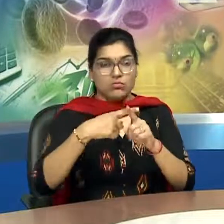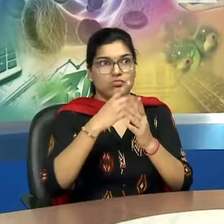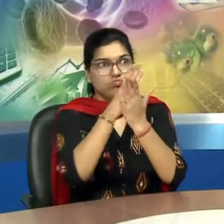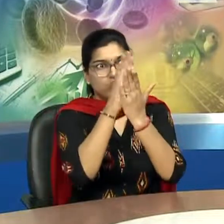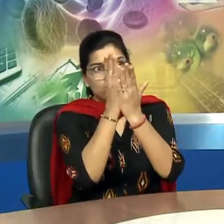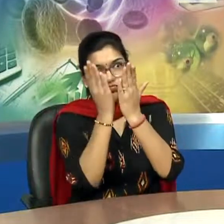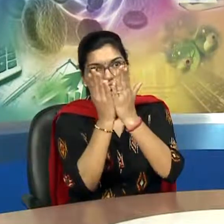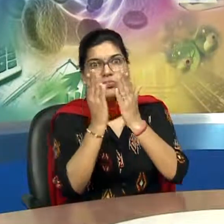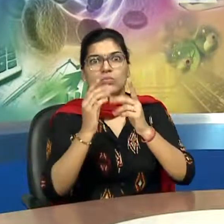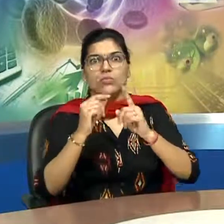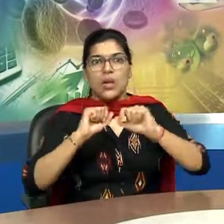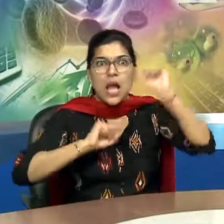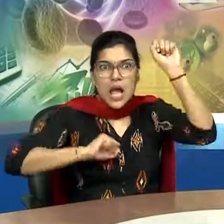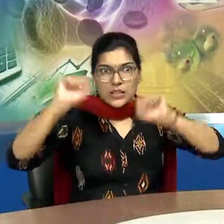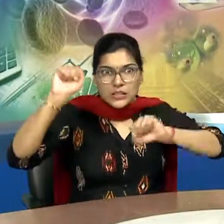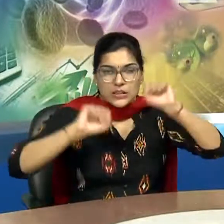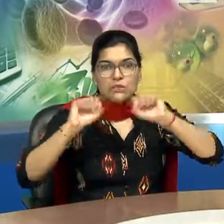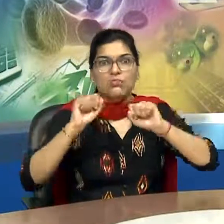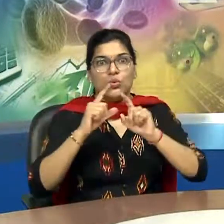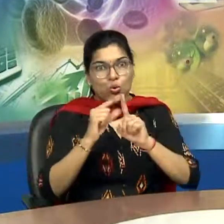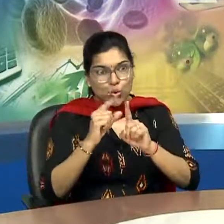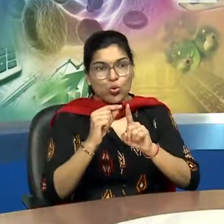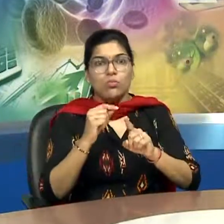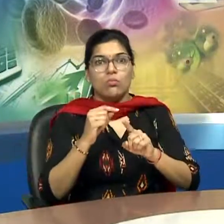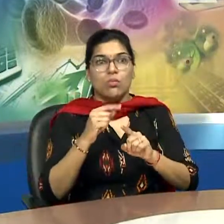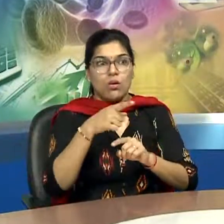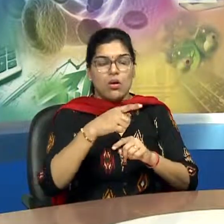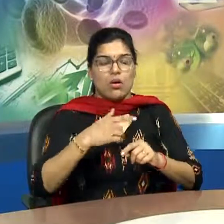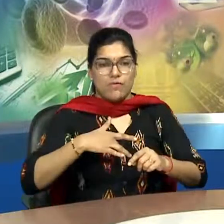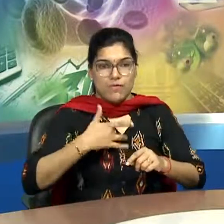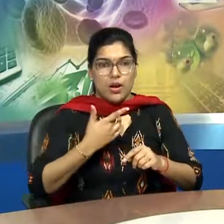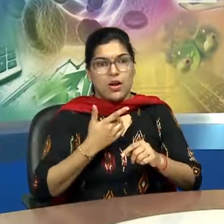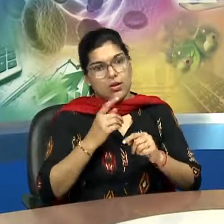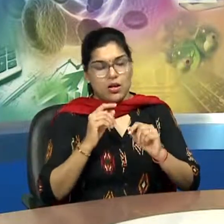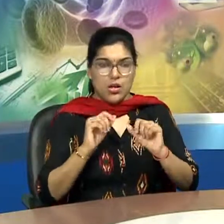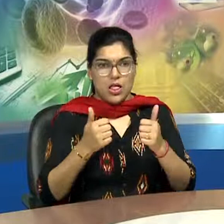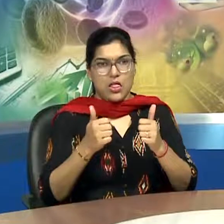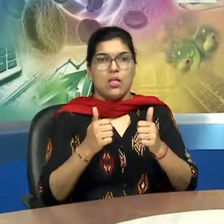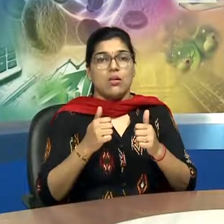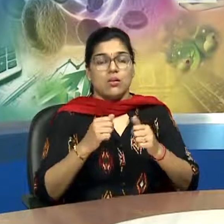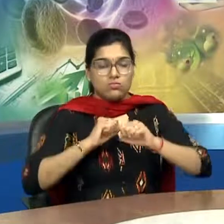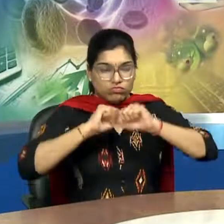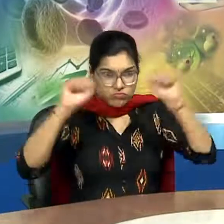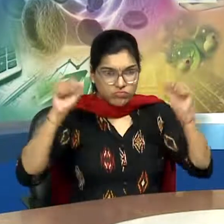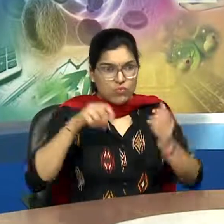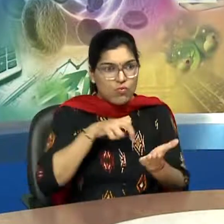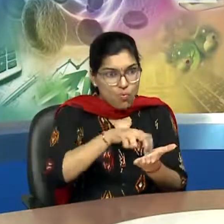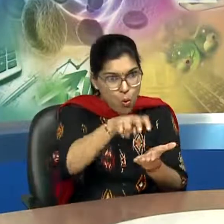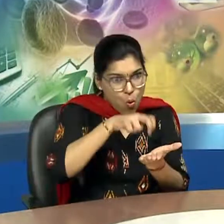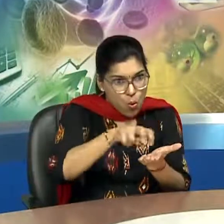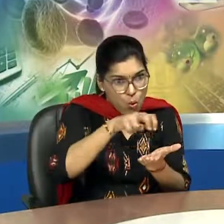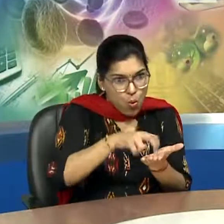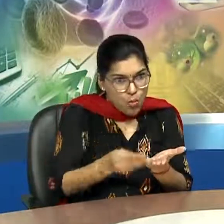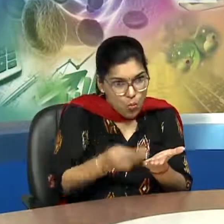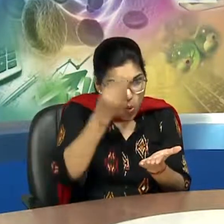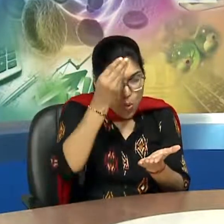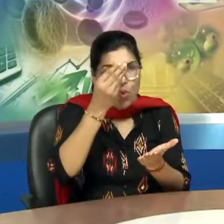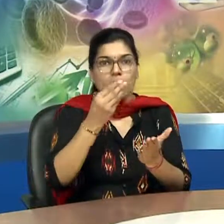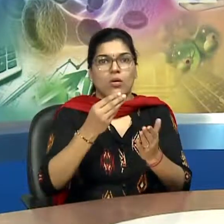behavioral changes, and also they are told by the doctor to follow some particular routine like